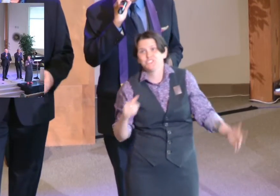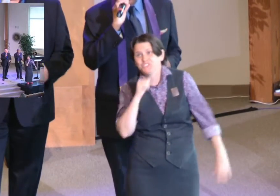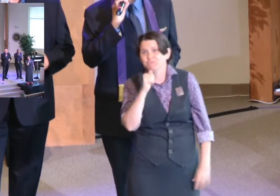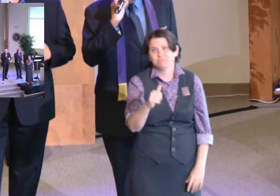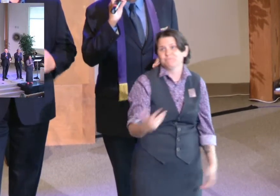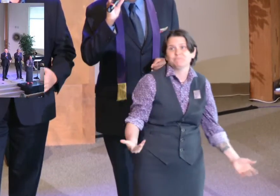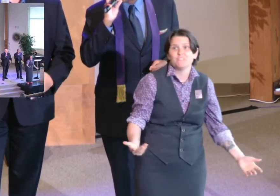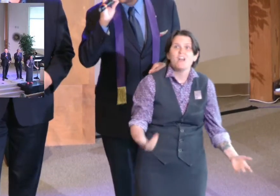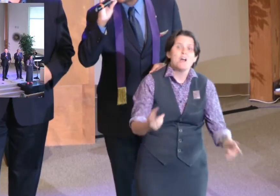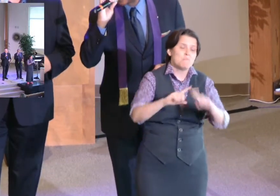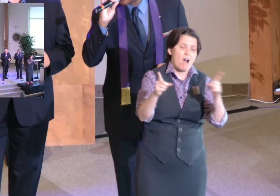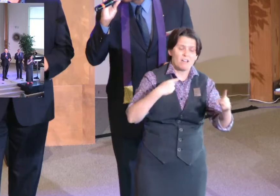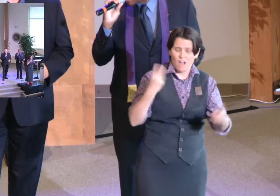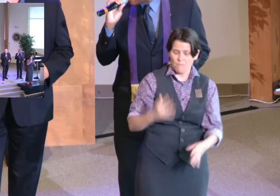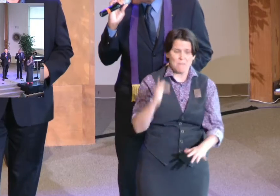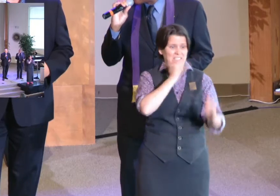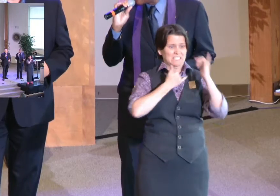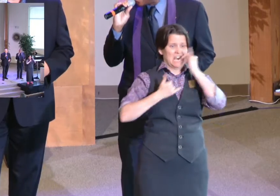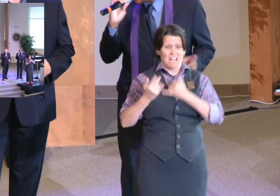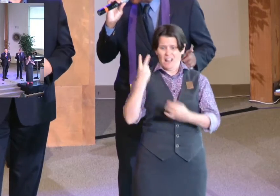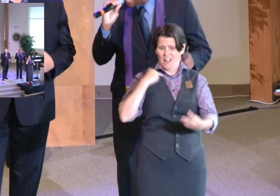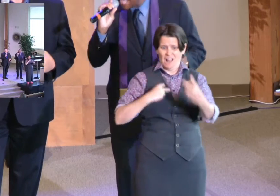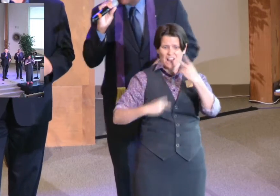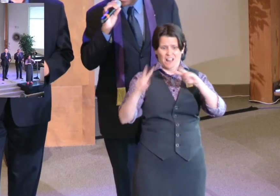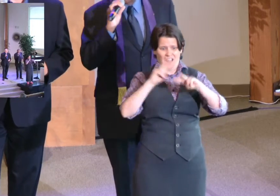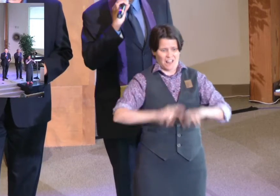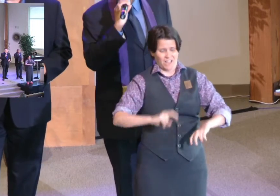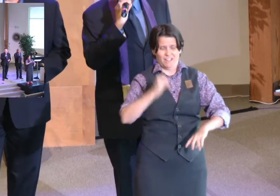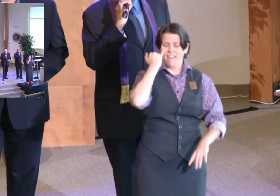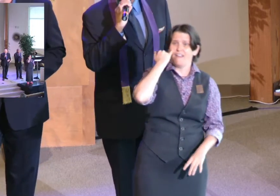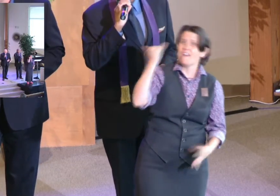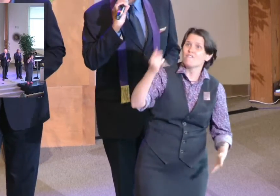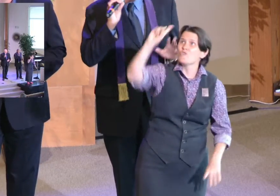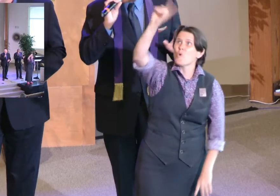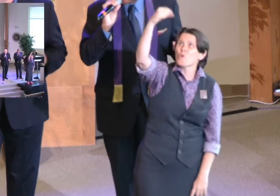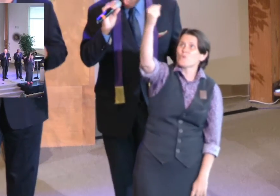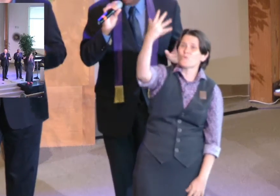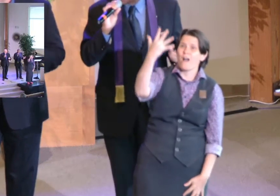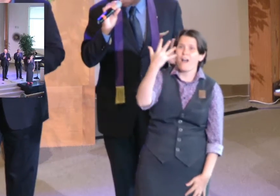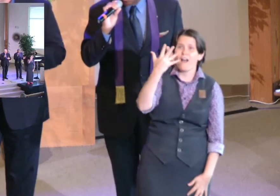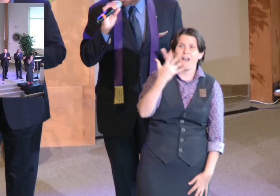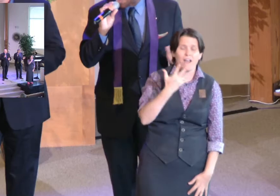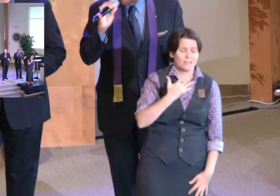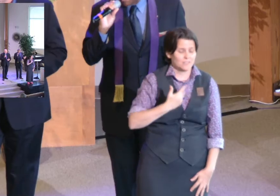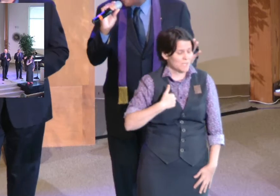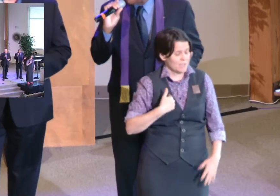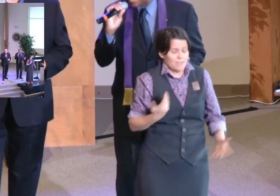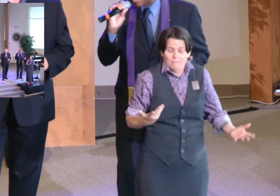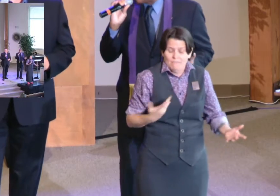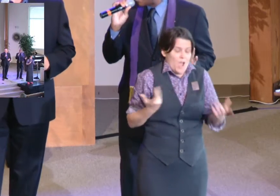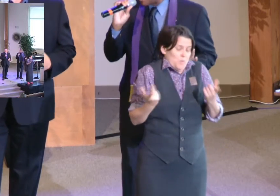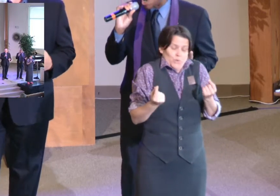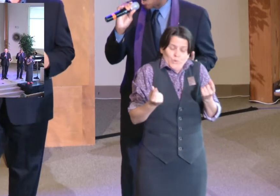it hadn't been for your grace, I don't know where I'd be, where I'd go. Who can